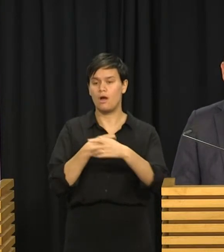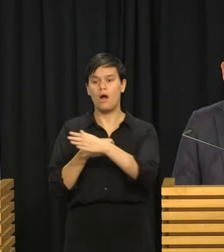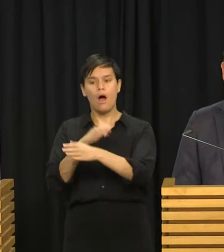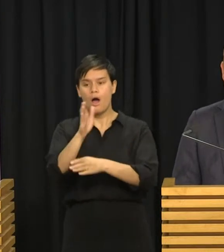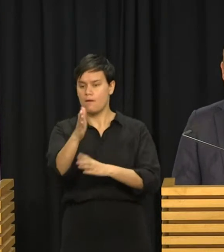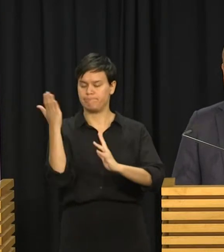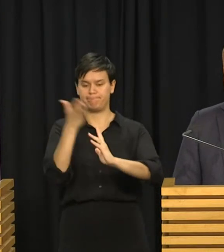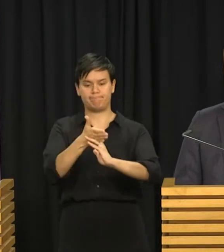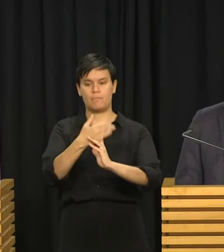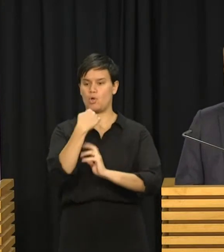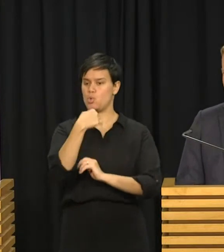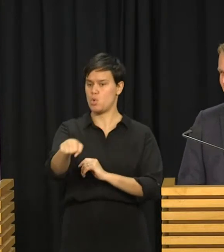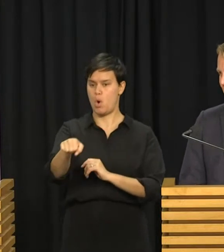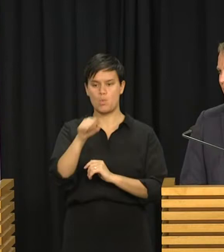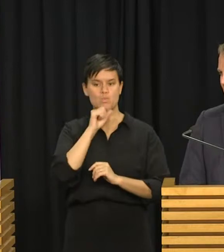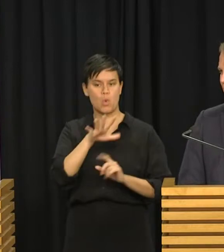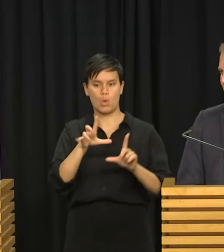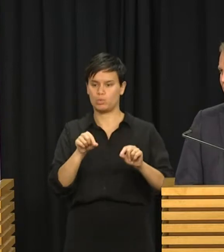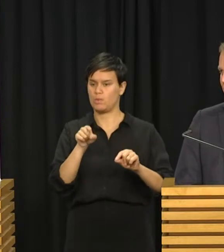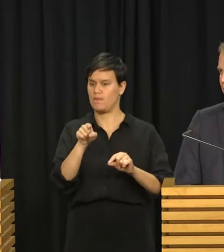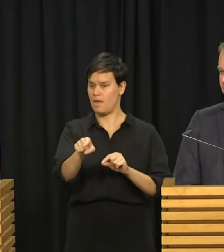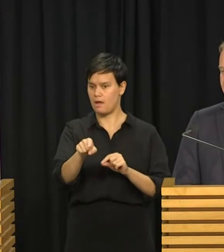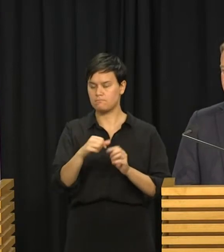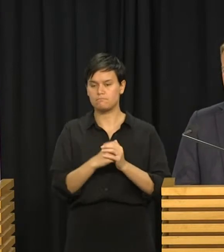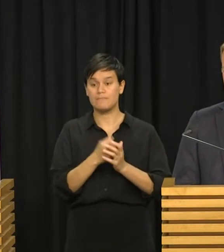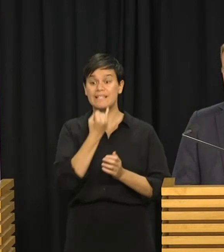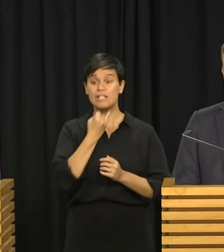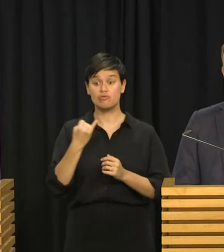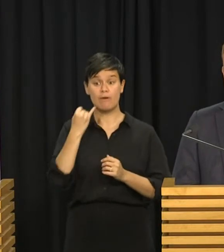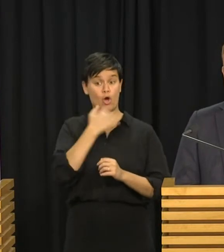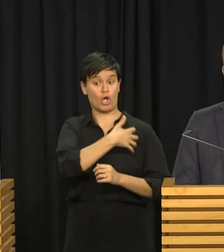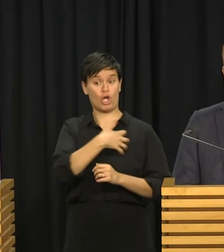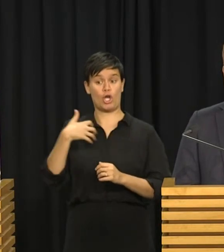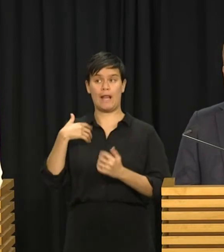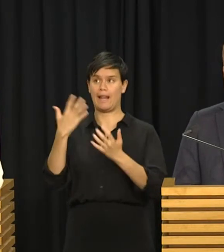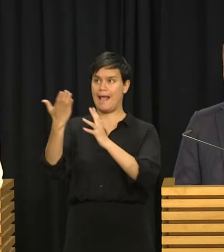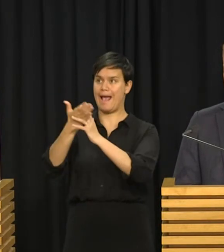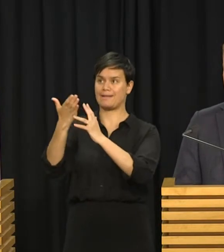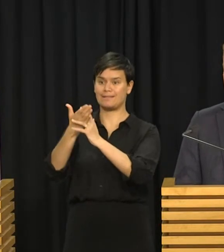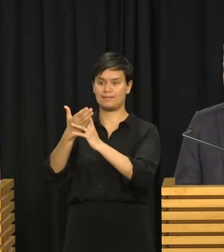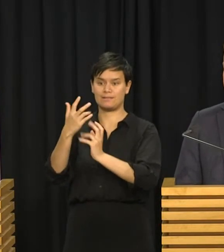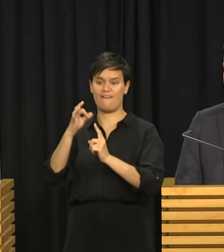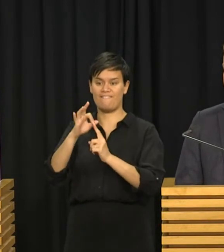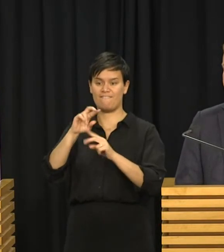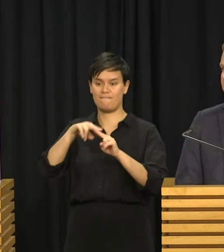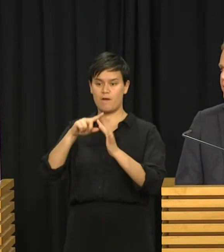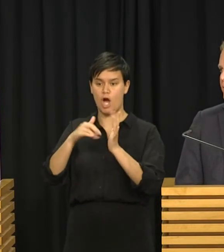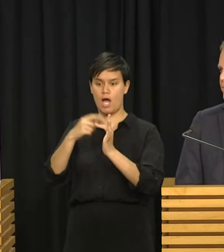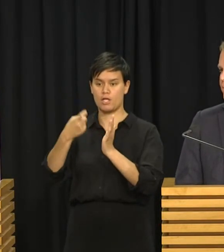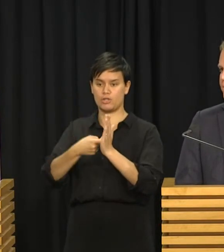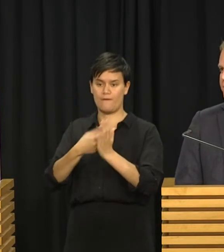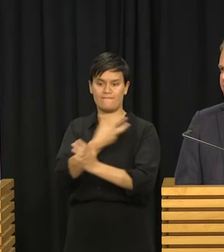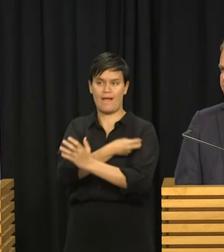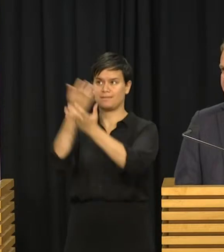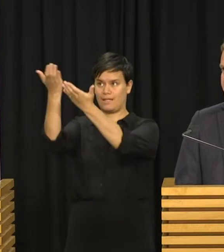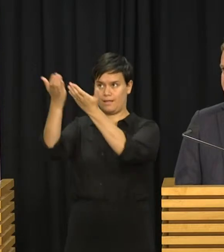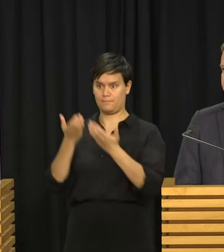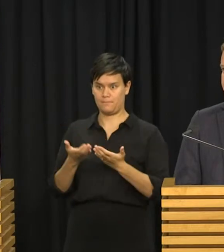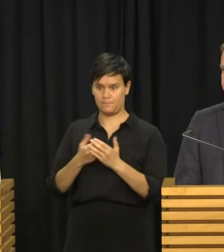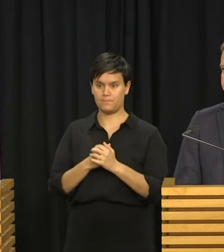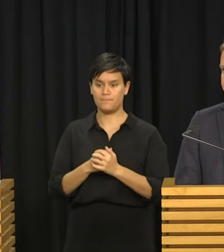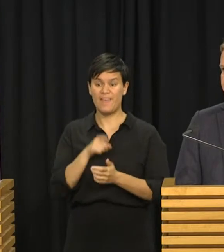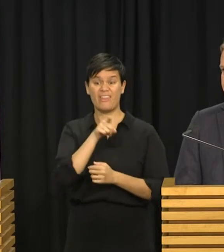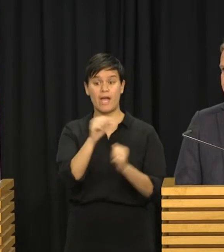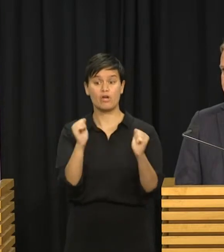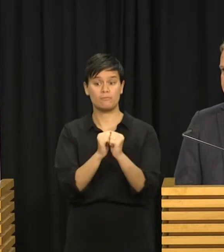you're right. I mean, they had very early access to the Pfizer vaccine, and one of the factors was that essentially health data was